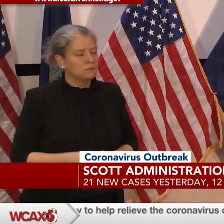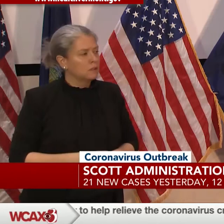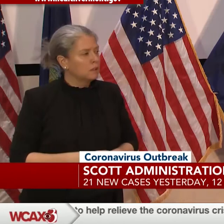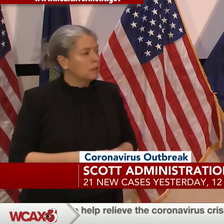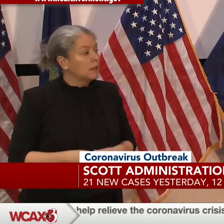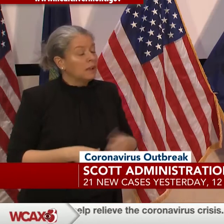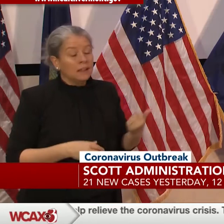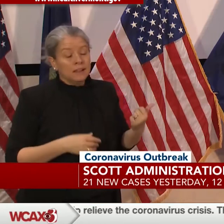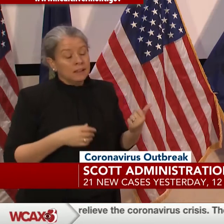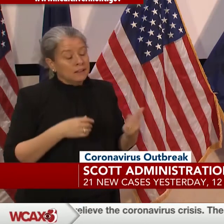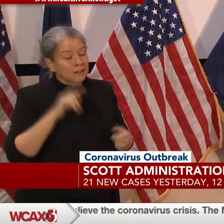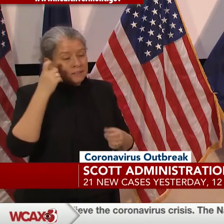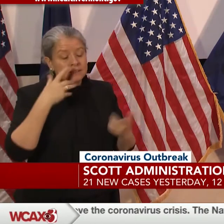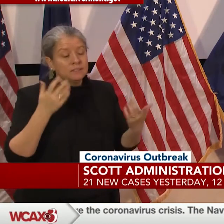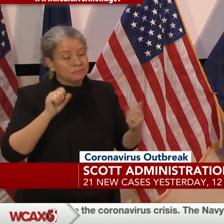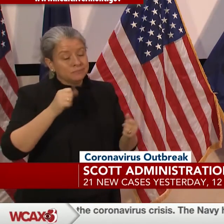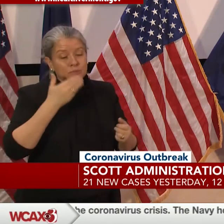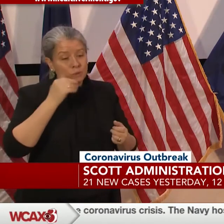It's a good question.